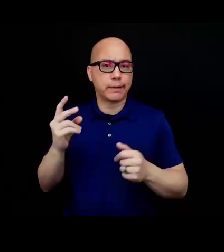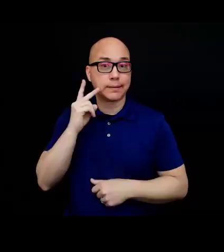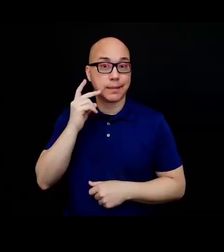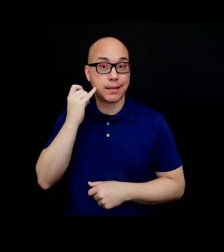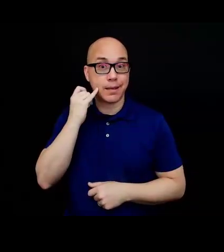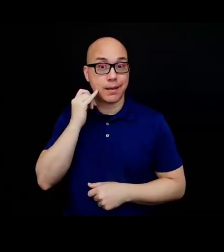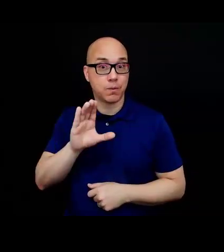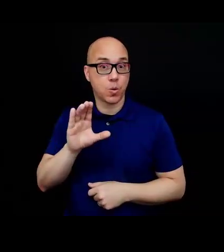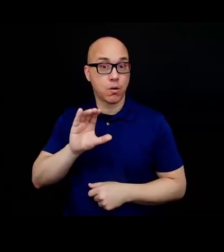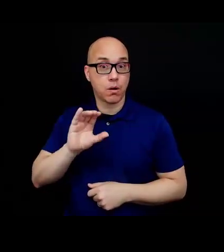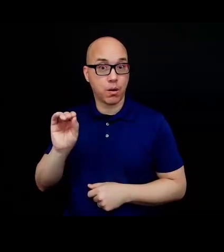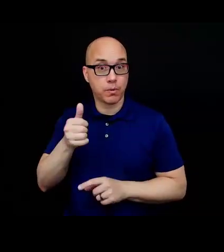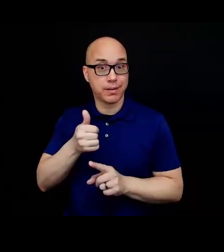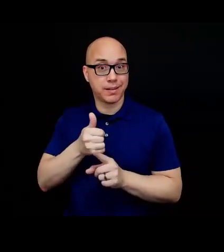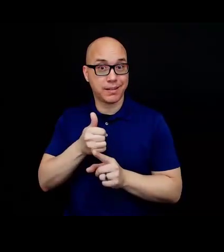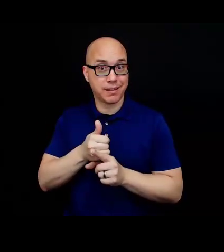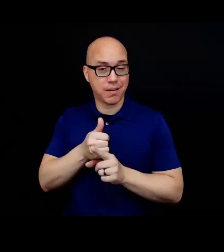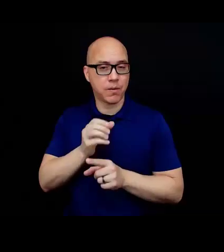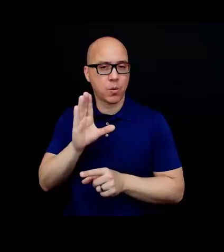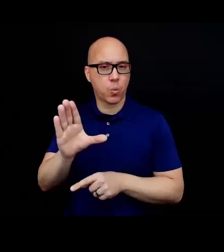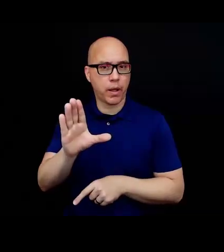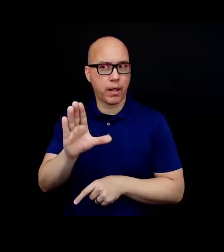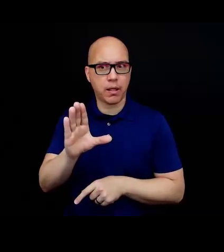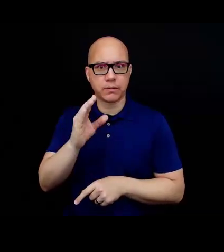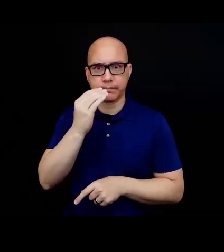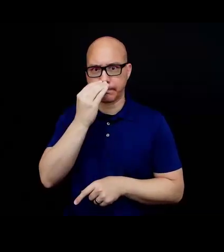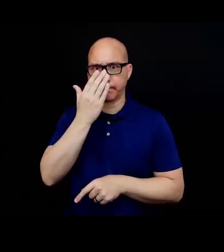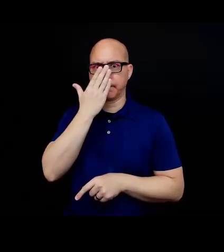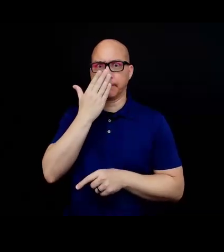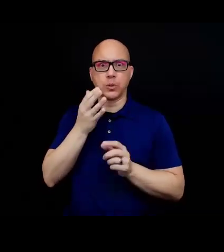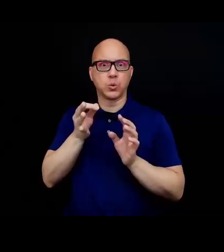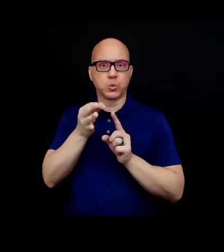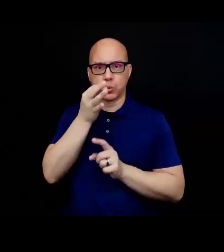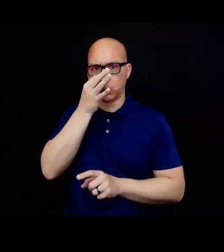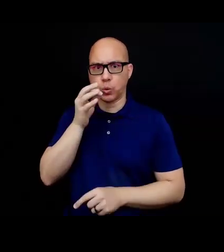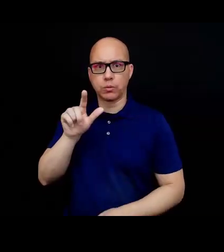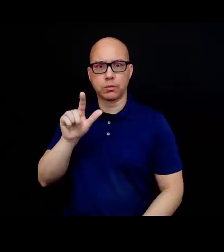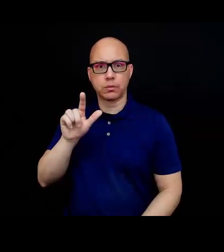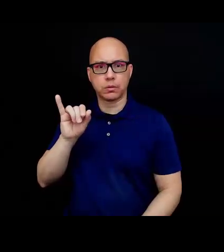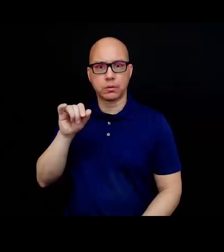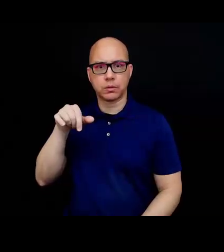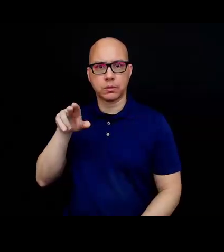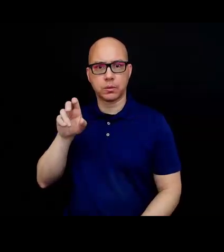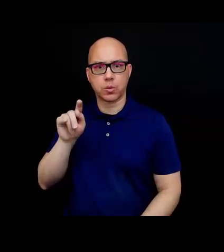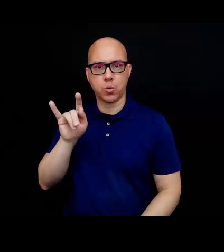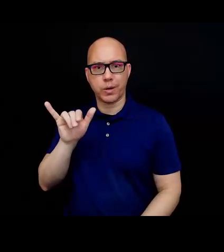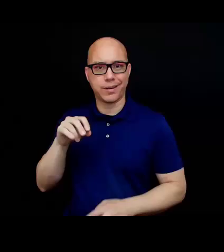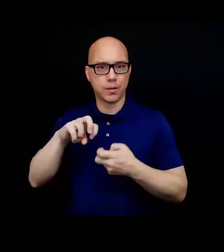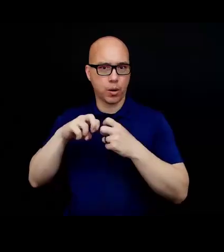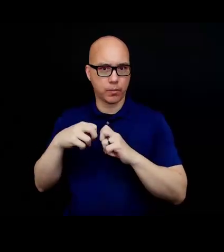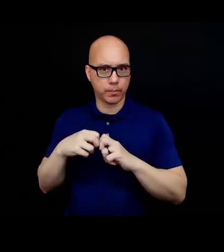is facing immediate liquidity problems. So the bank wants to